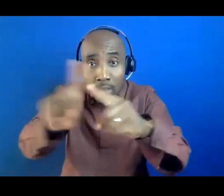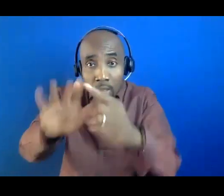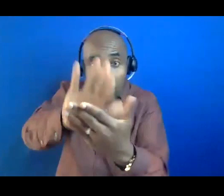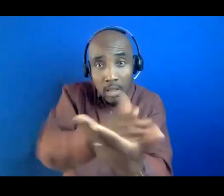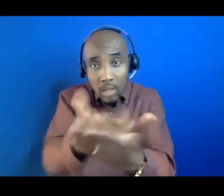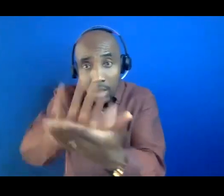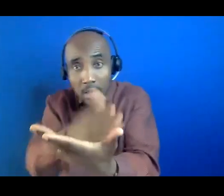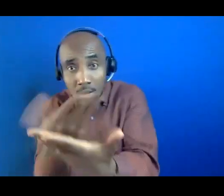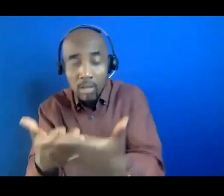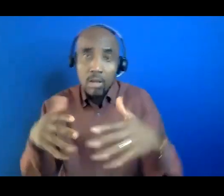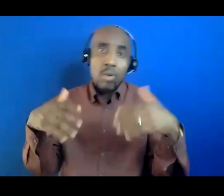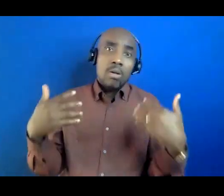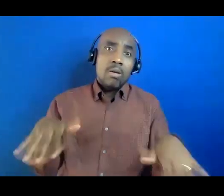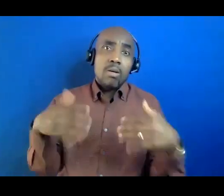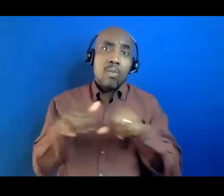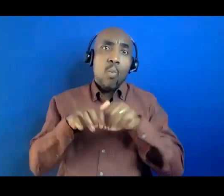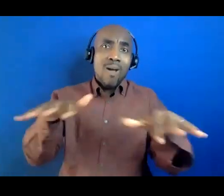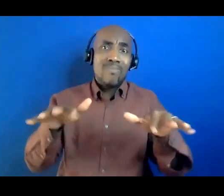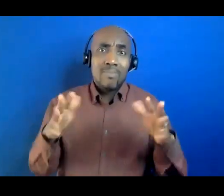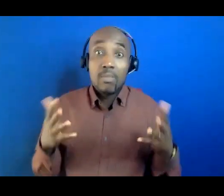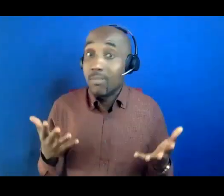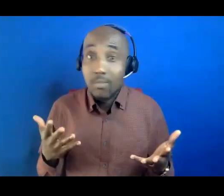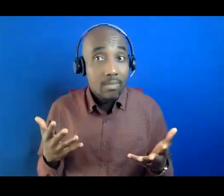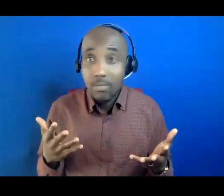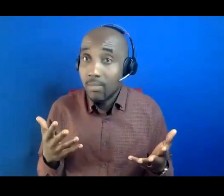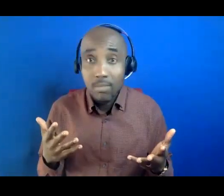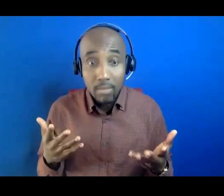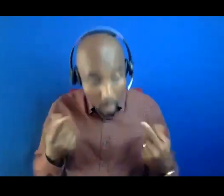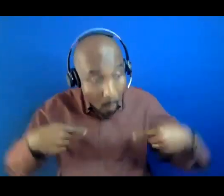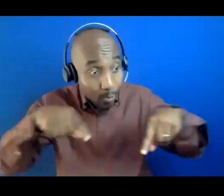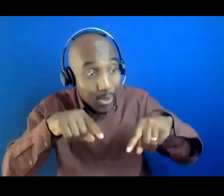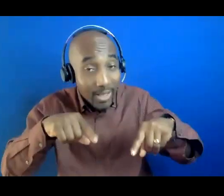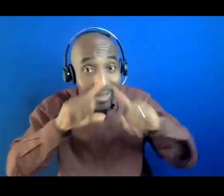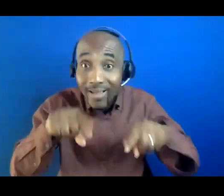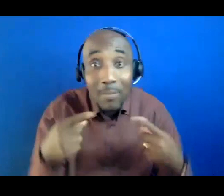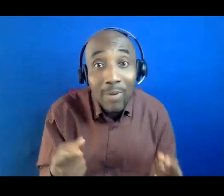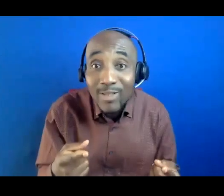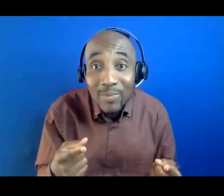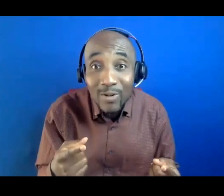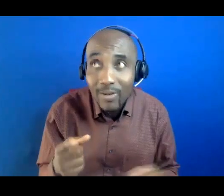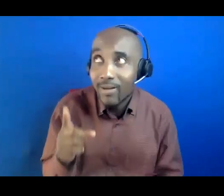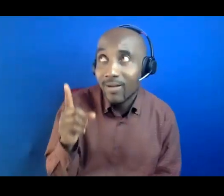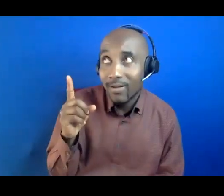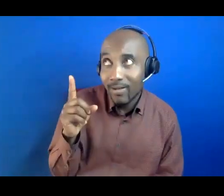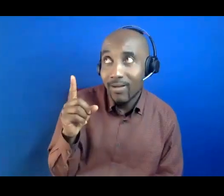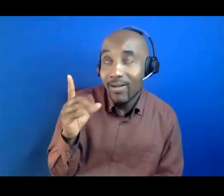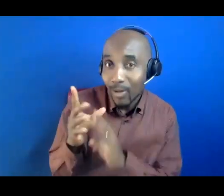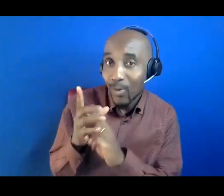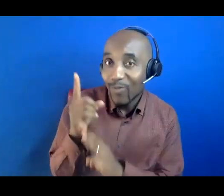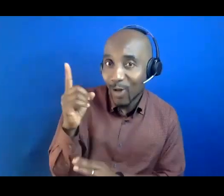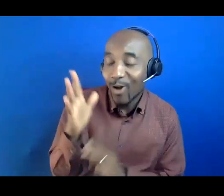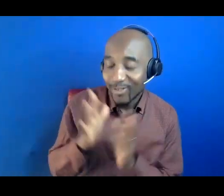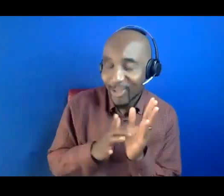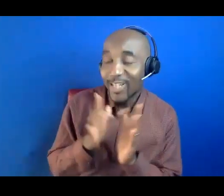You know, what sometimes feels impossible is totally possible with